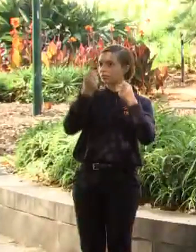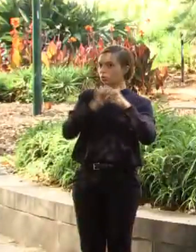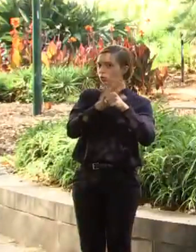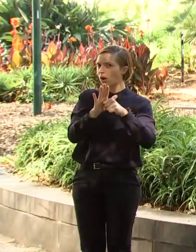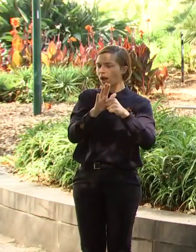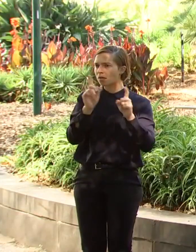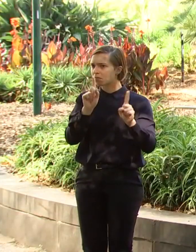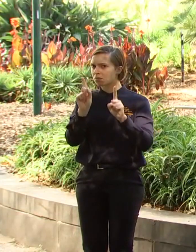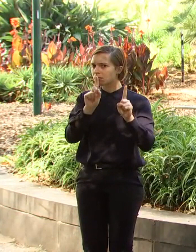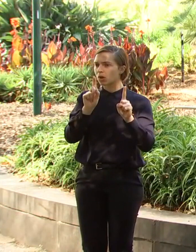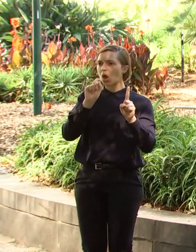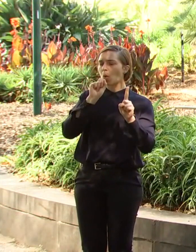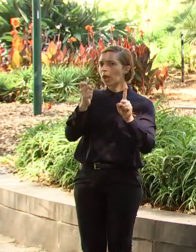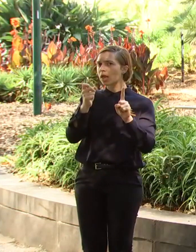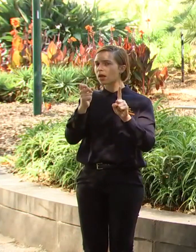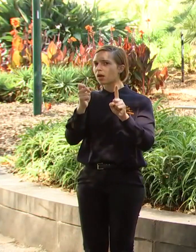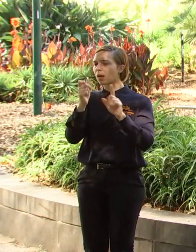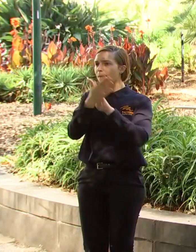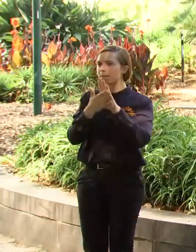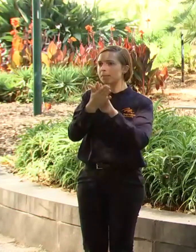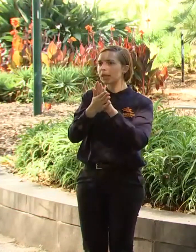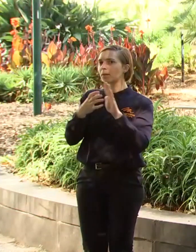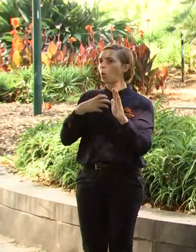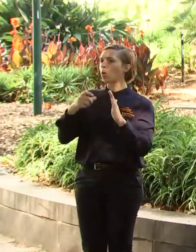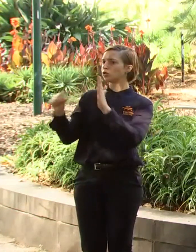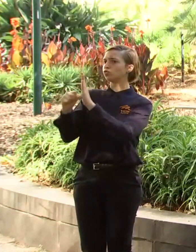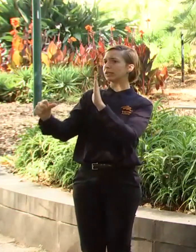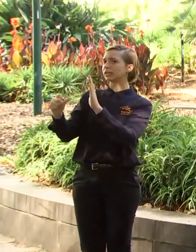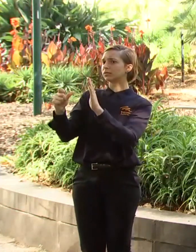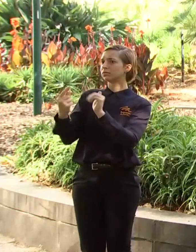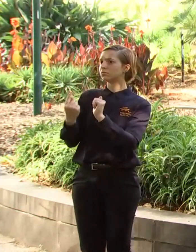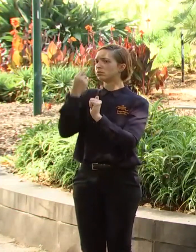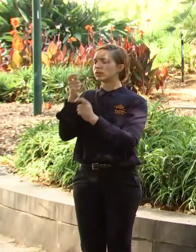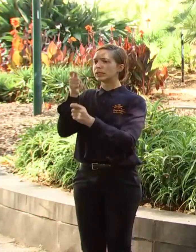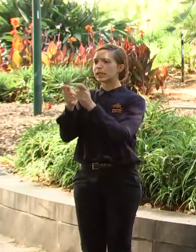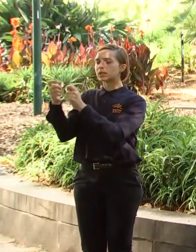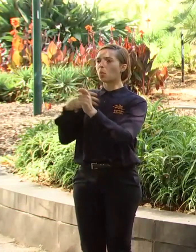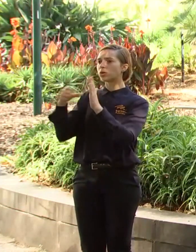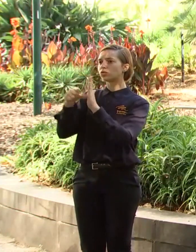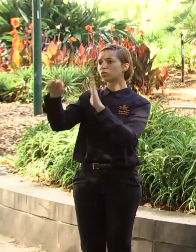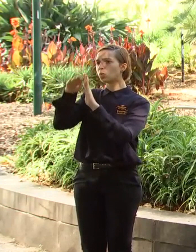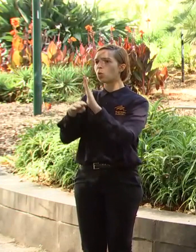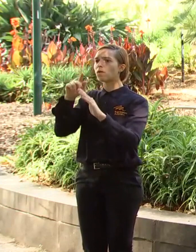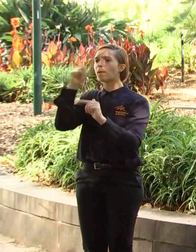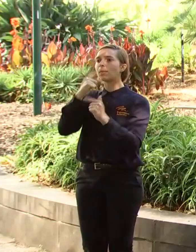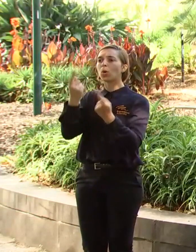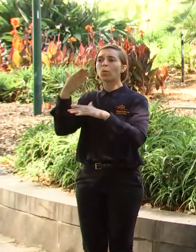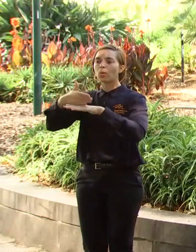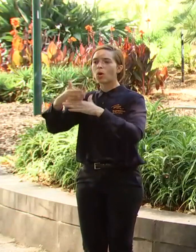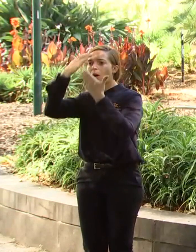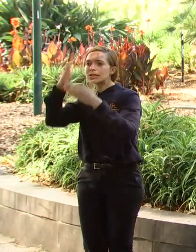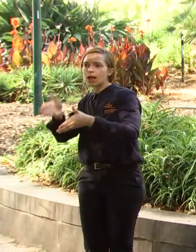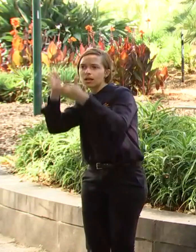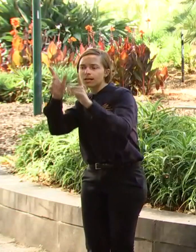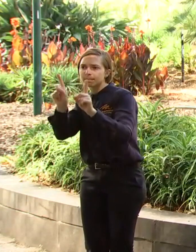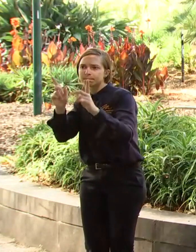people that they test everybody every single day. That's what we do, and that doesn't mean it can't get out. And it's because of that